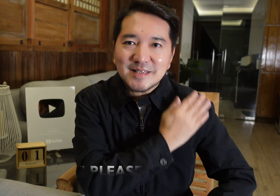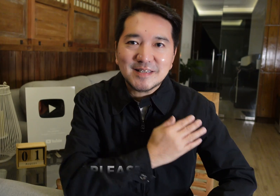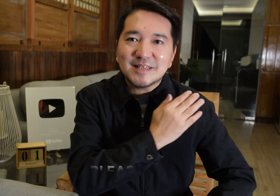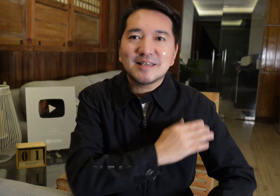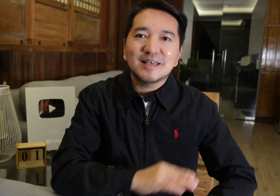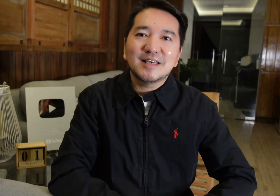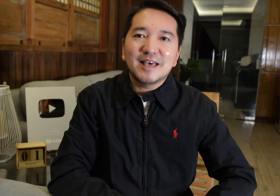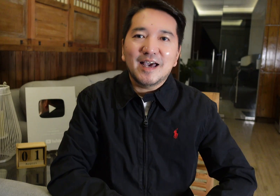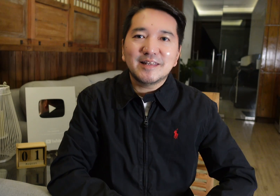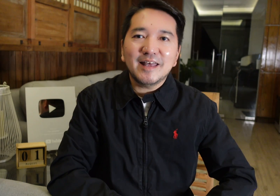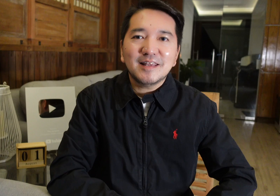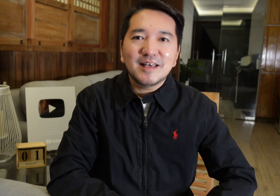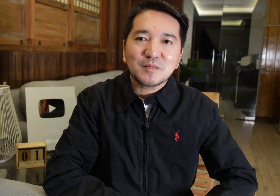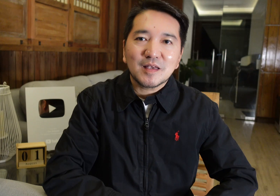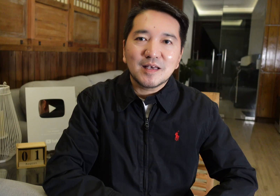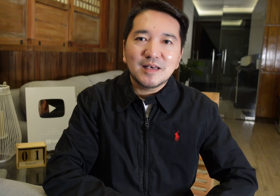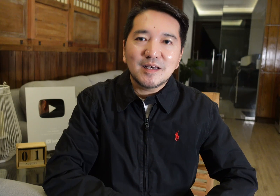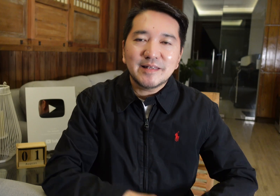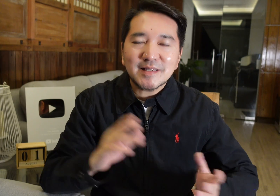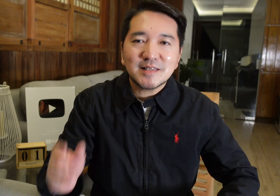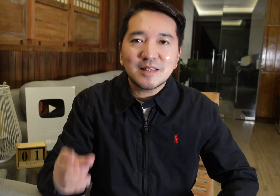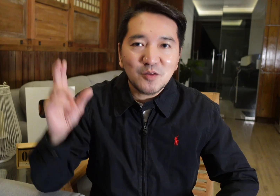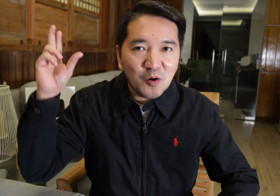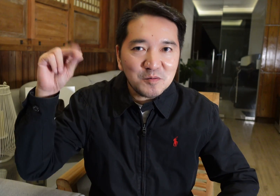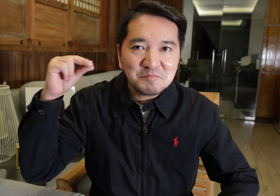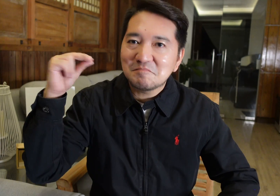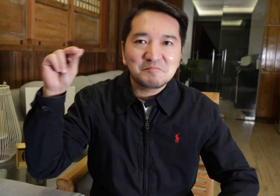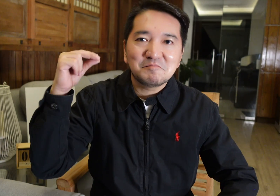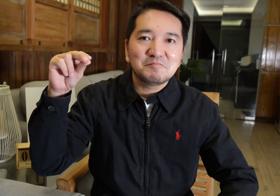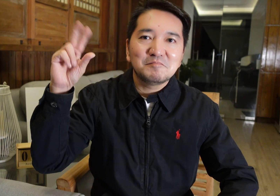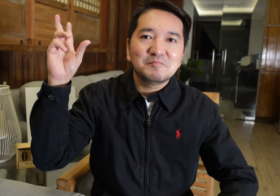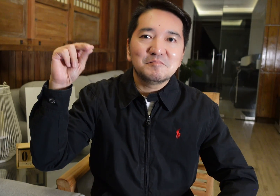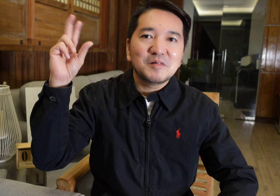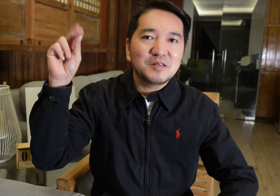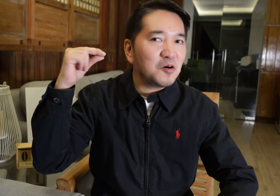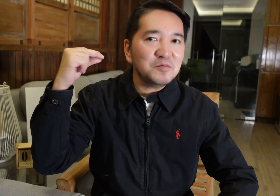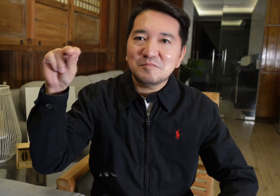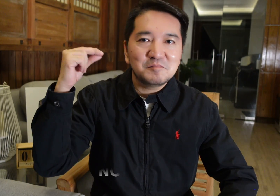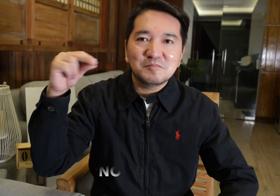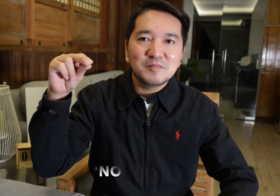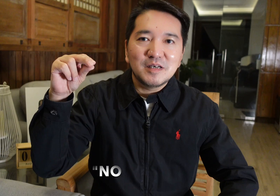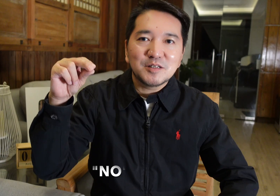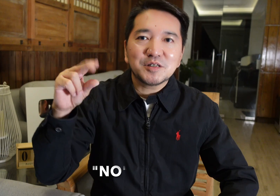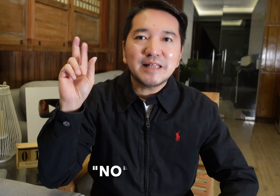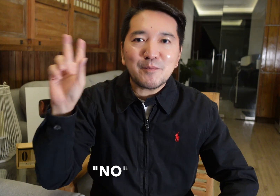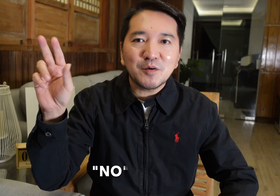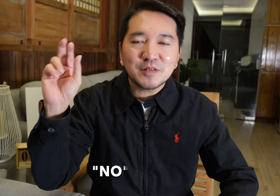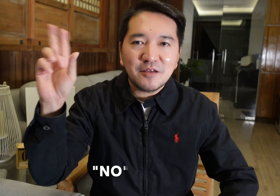Please. And then, next is no. No. So, snap yung 3